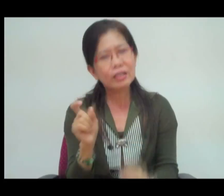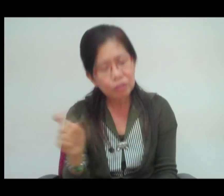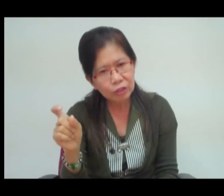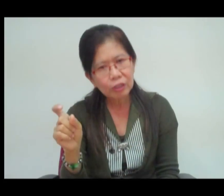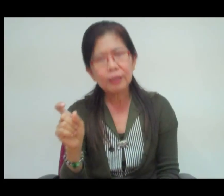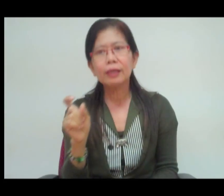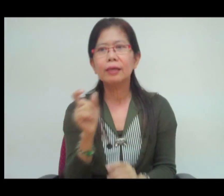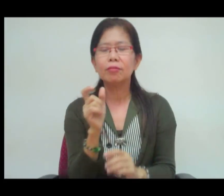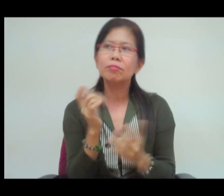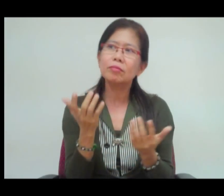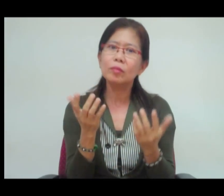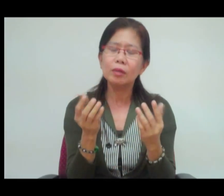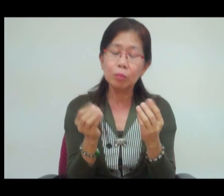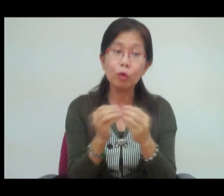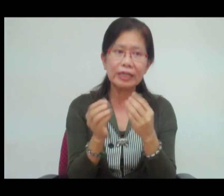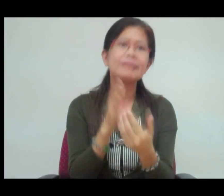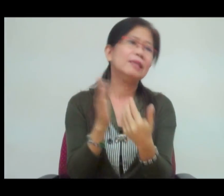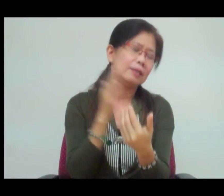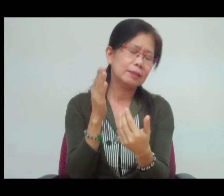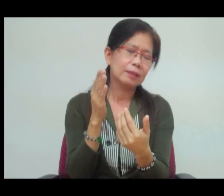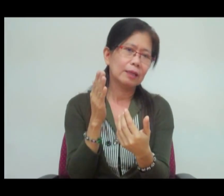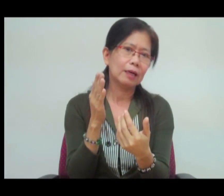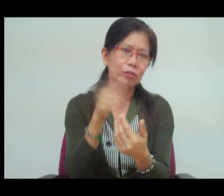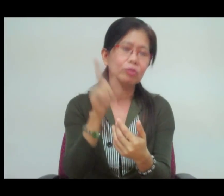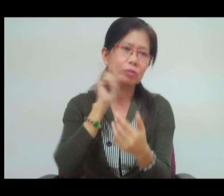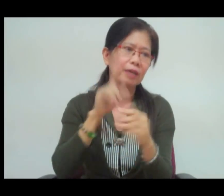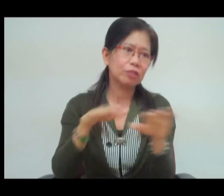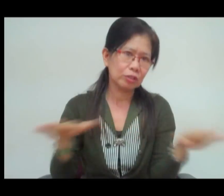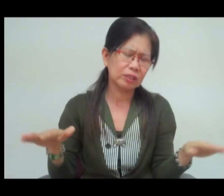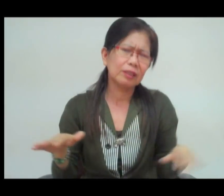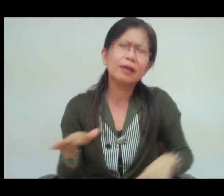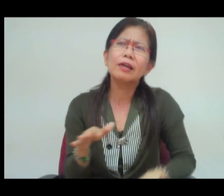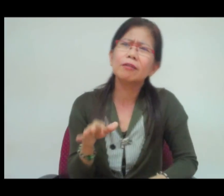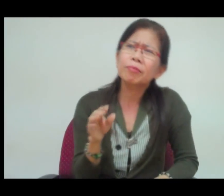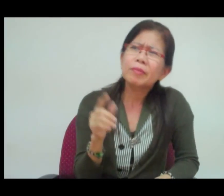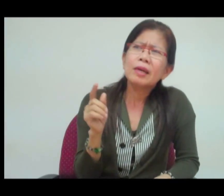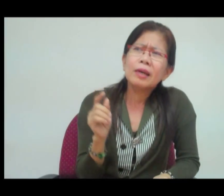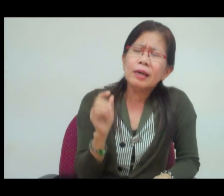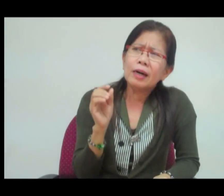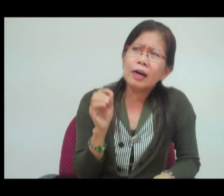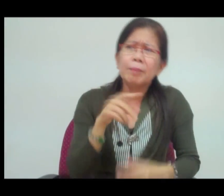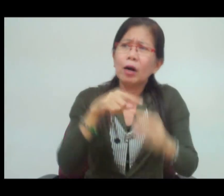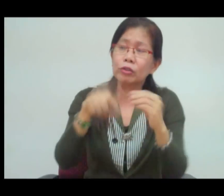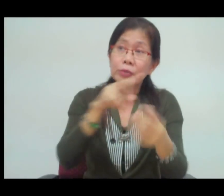faster and more easily to deaf children. And about reading,